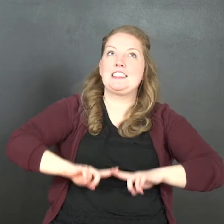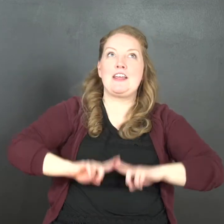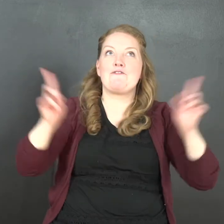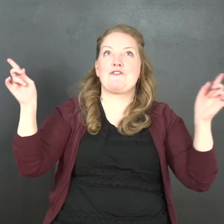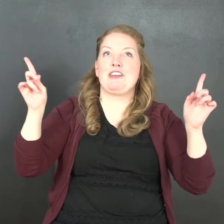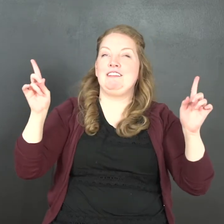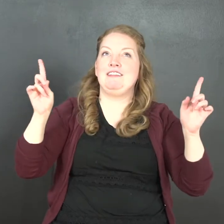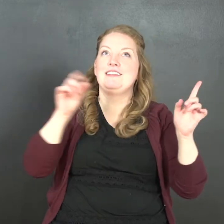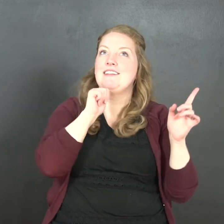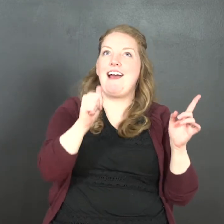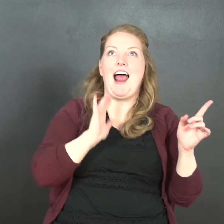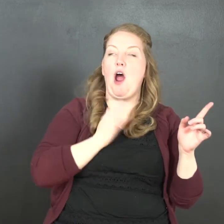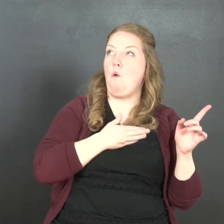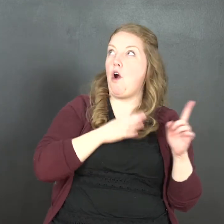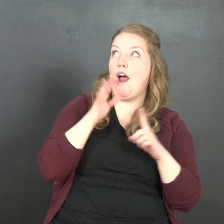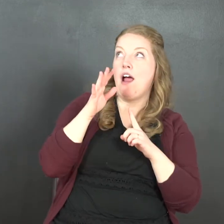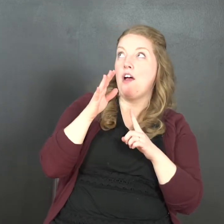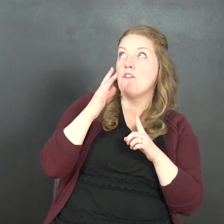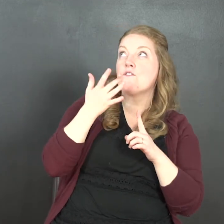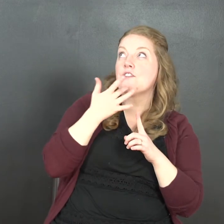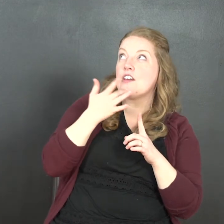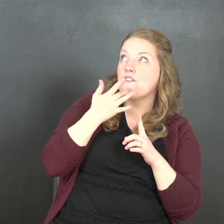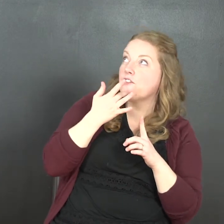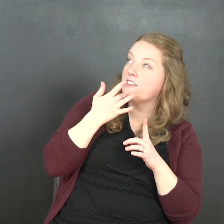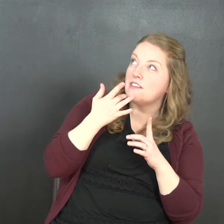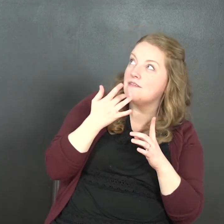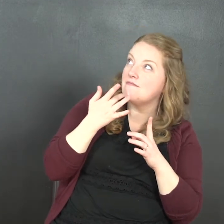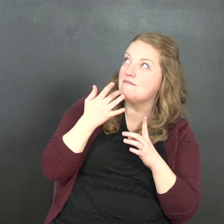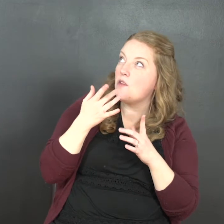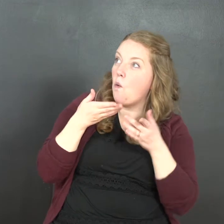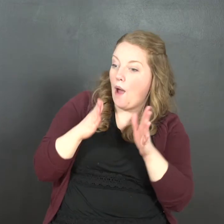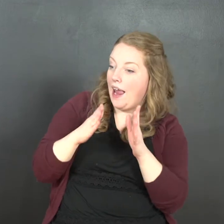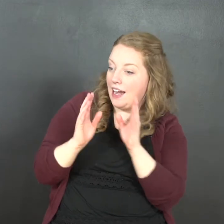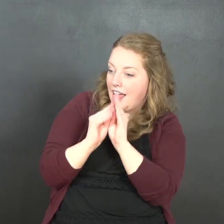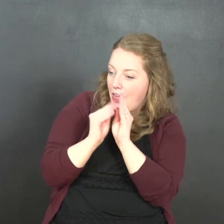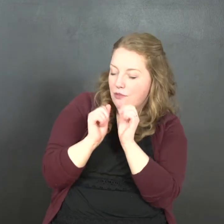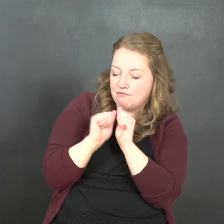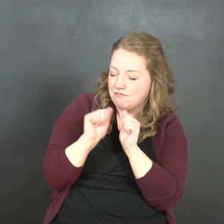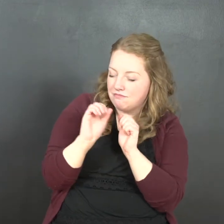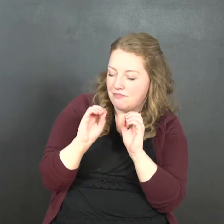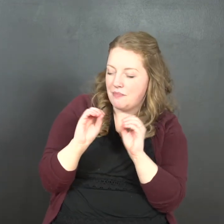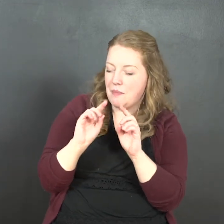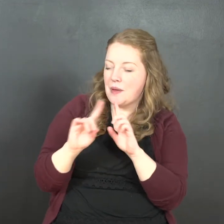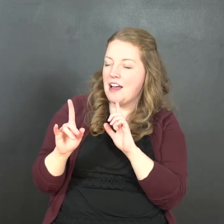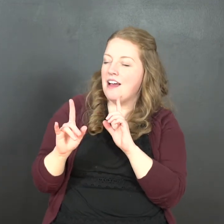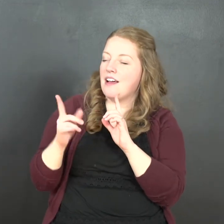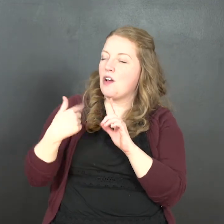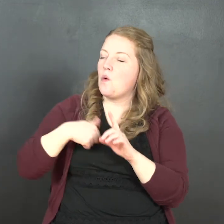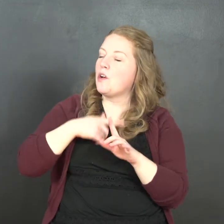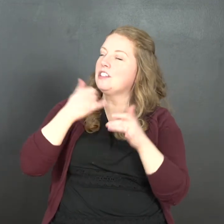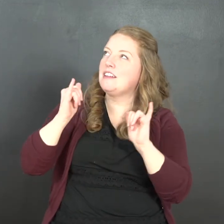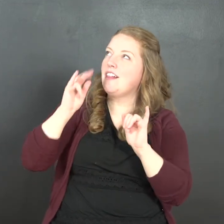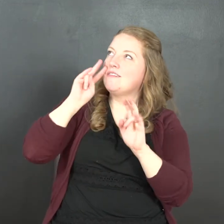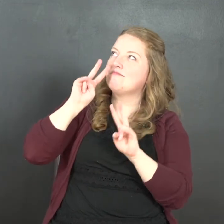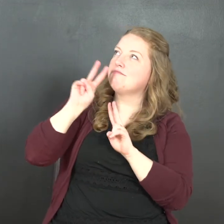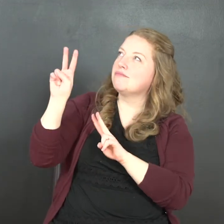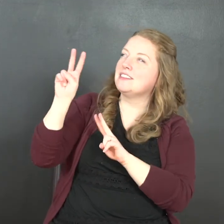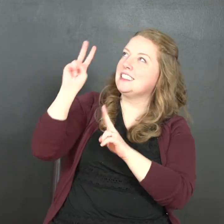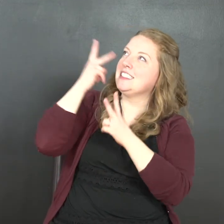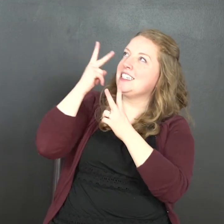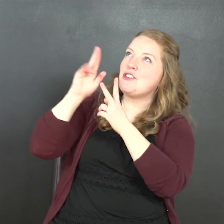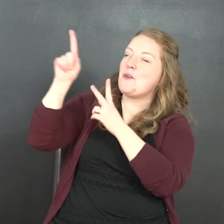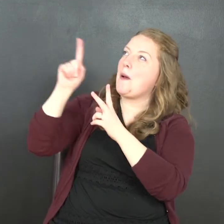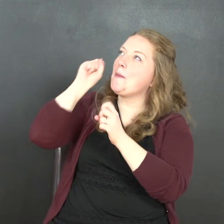that we would have chosen or that we would have hoped for, but we've also stood in awe of how you've used